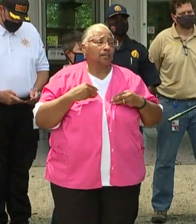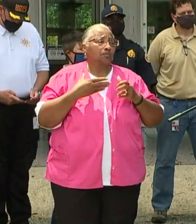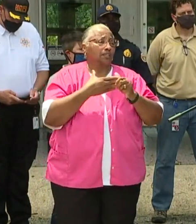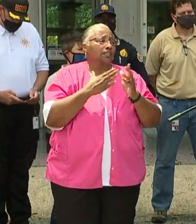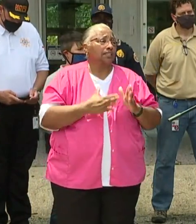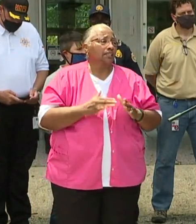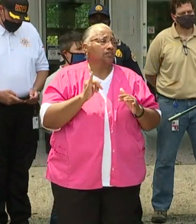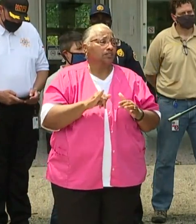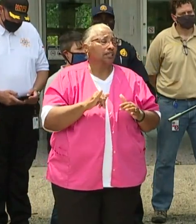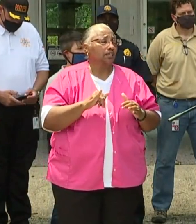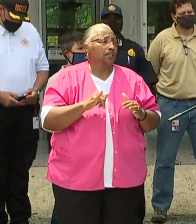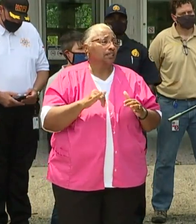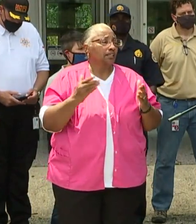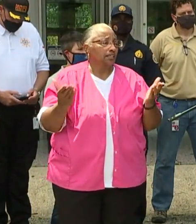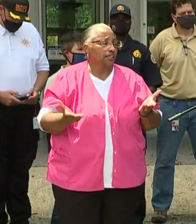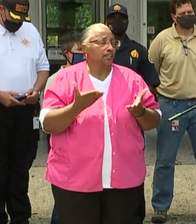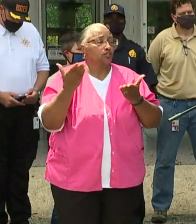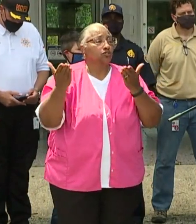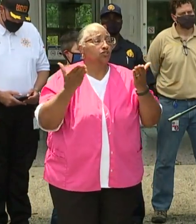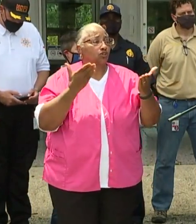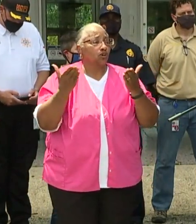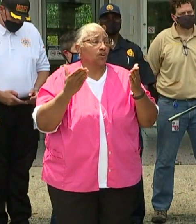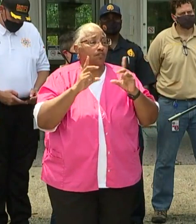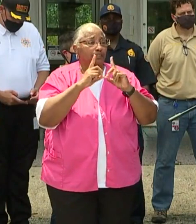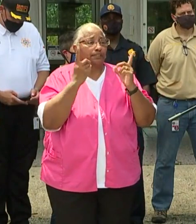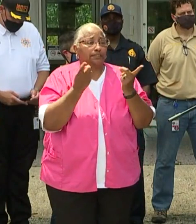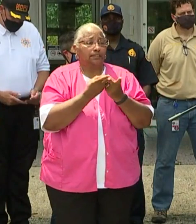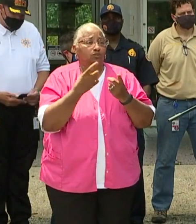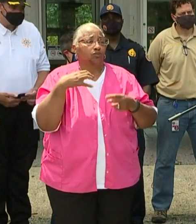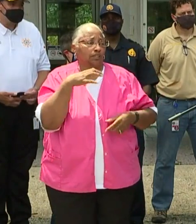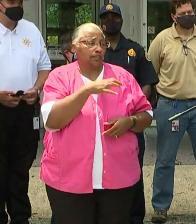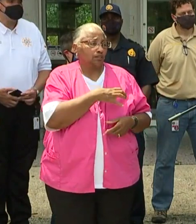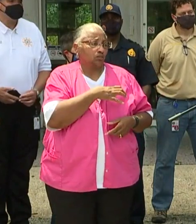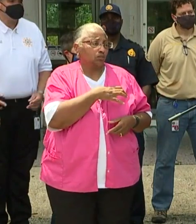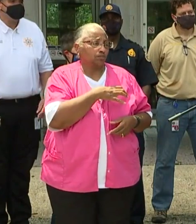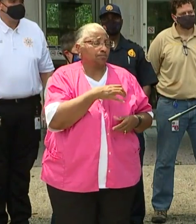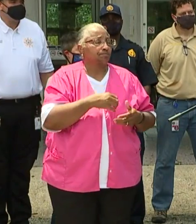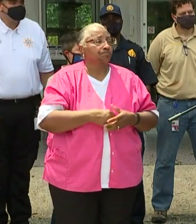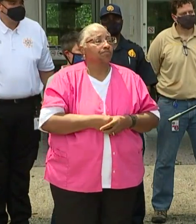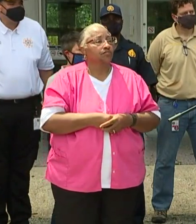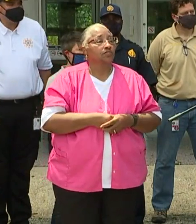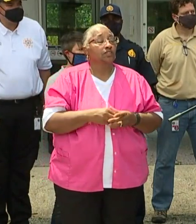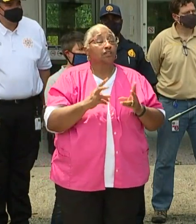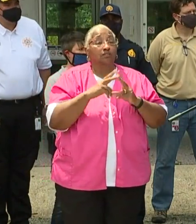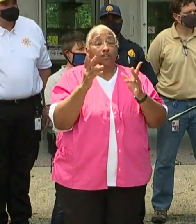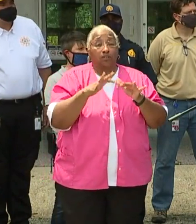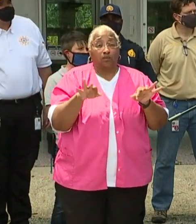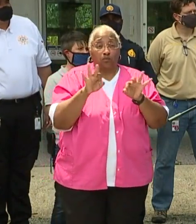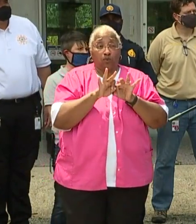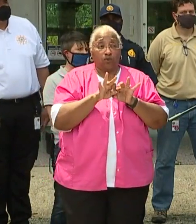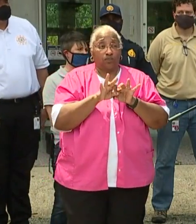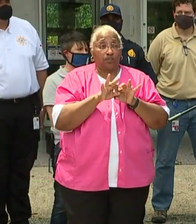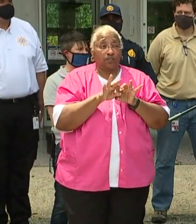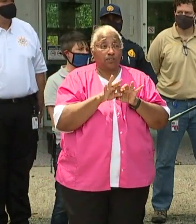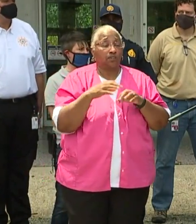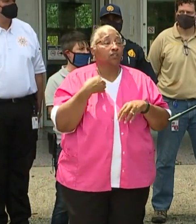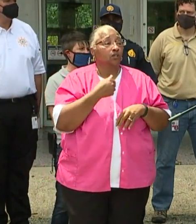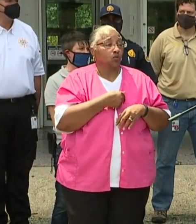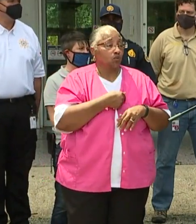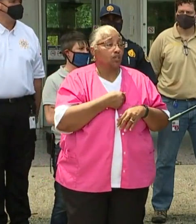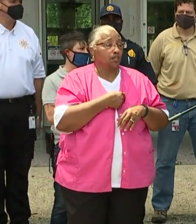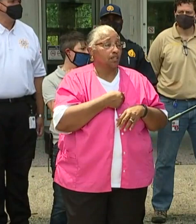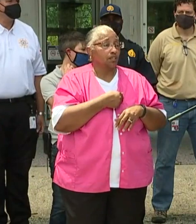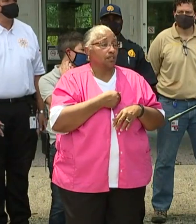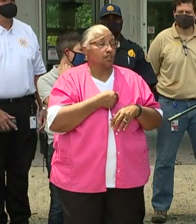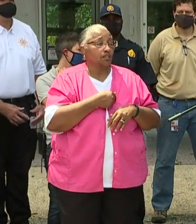on the ground that serves at the district council level. It's going to be very important that we formalize